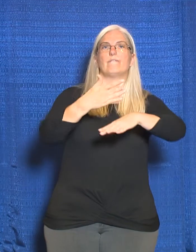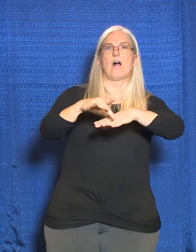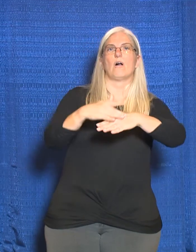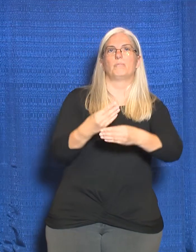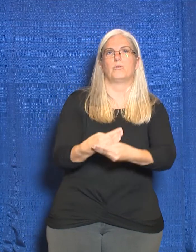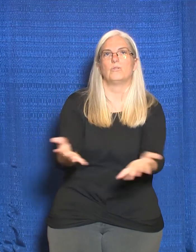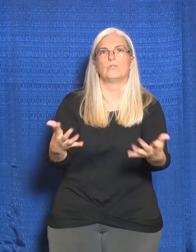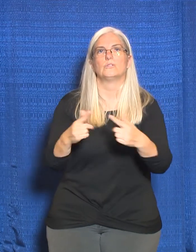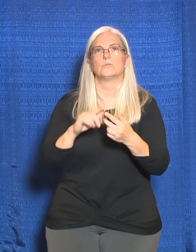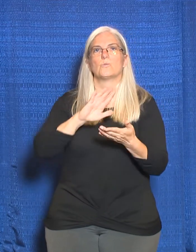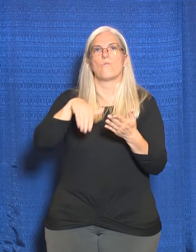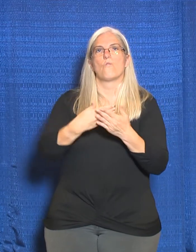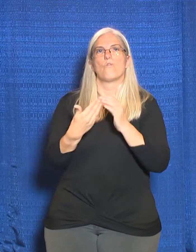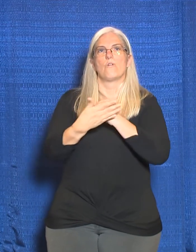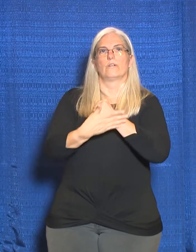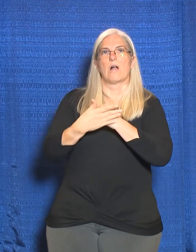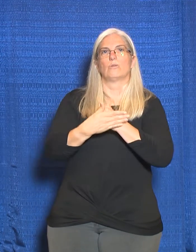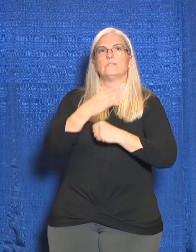agencies.